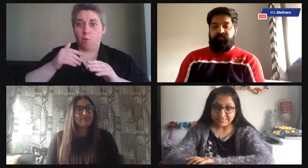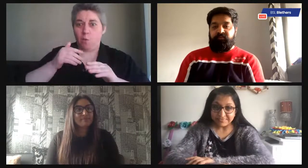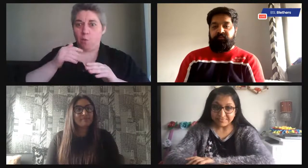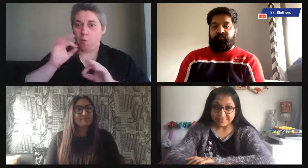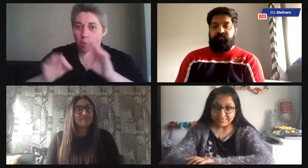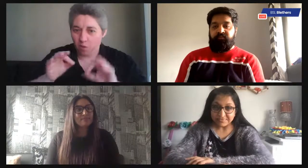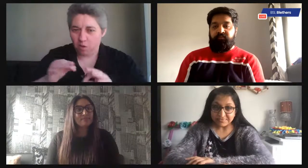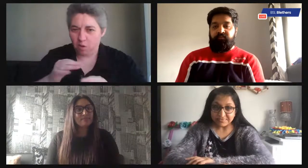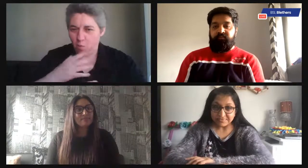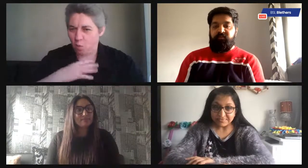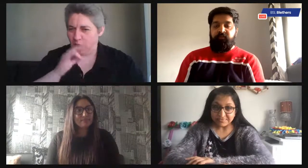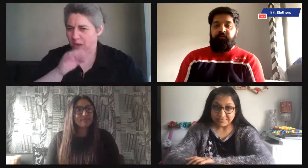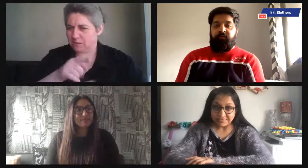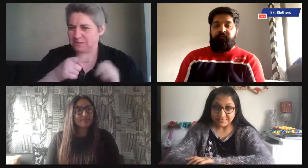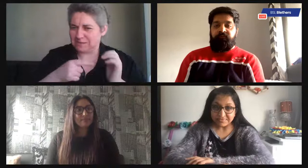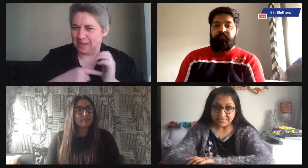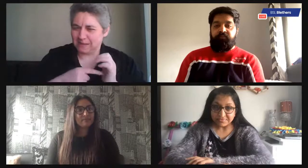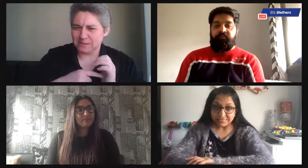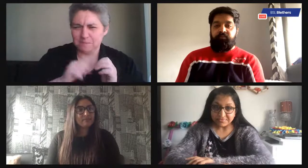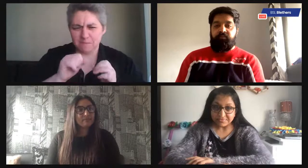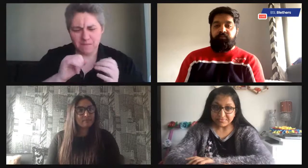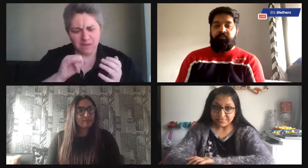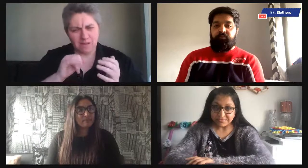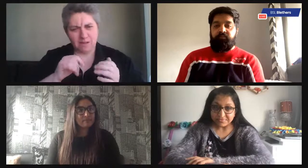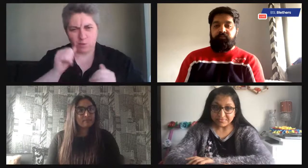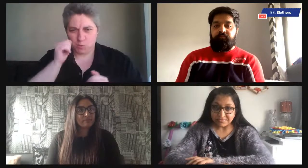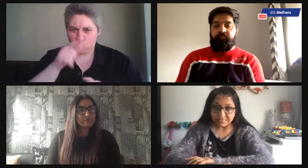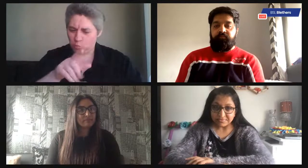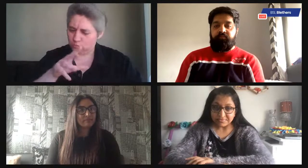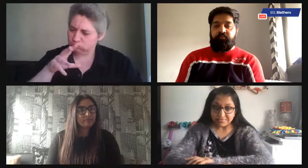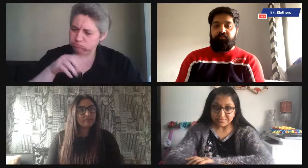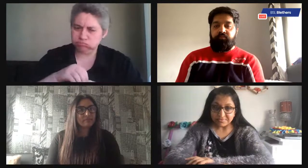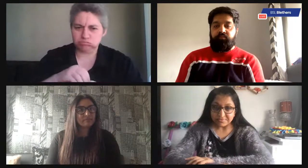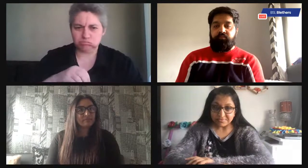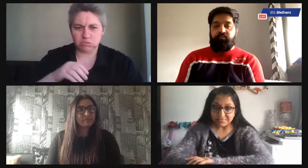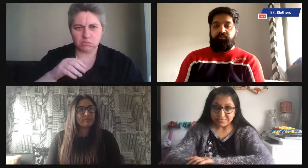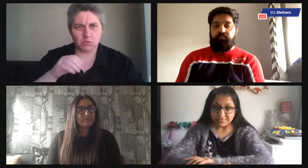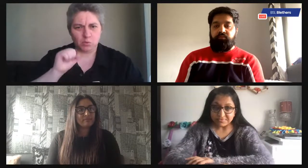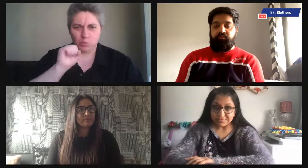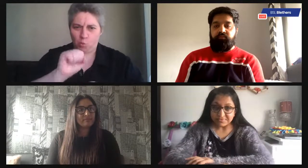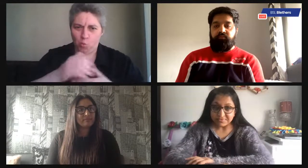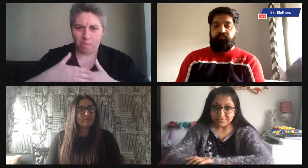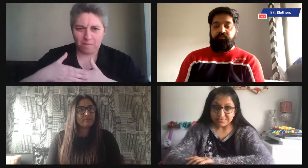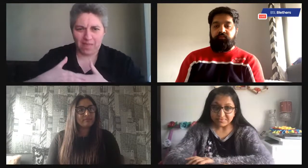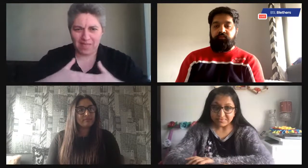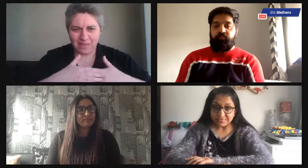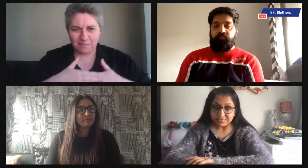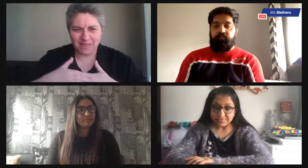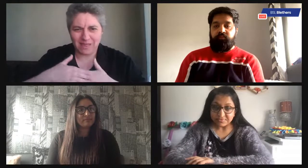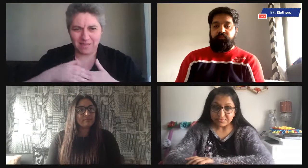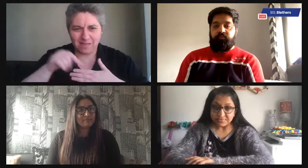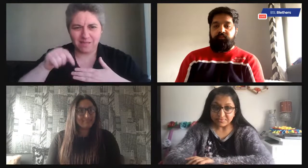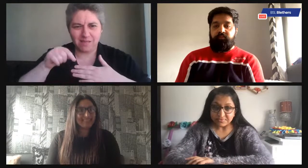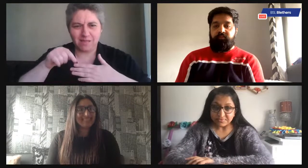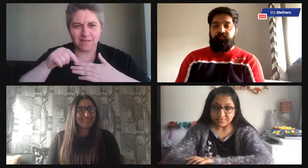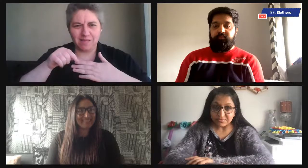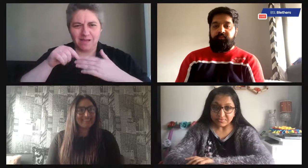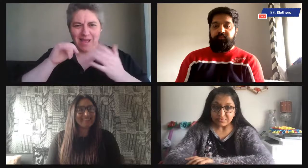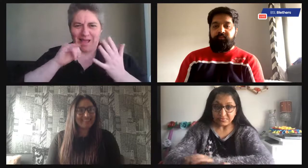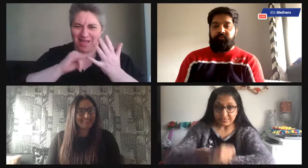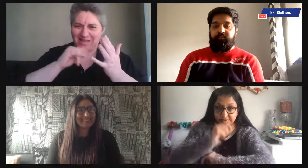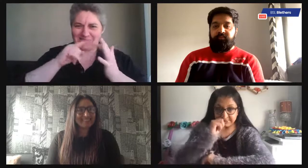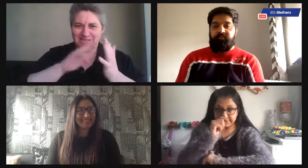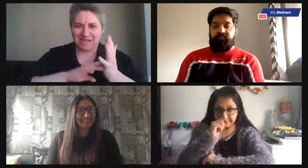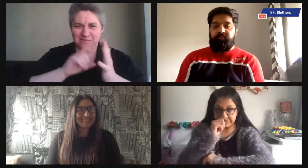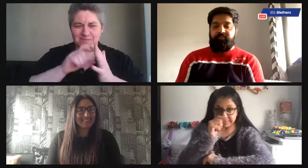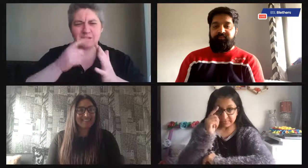to go back a wee bit and get more out of your answers. I mean, Tasnim, you have